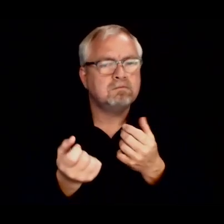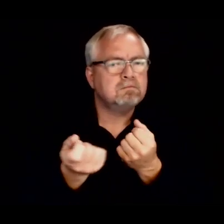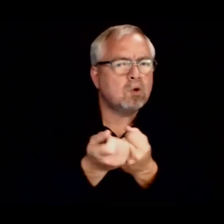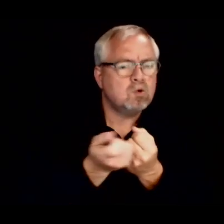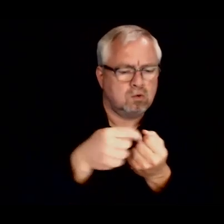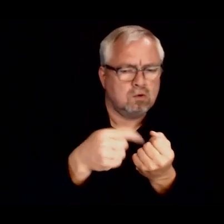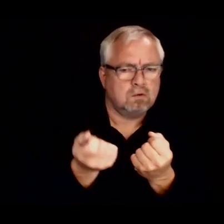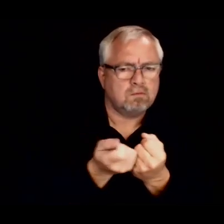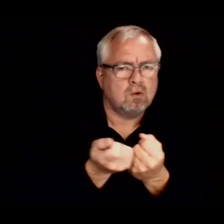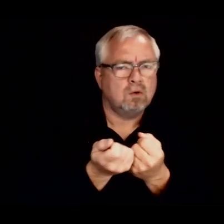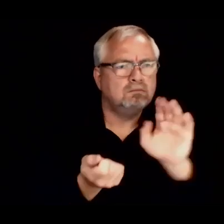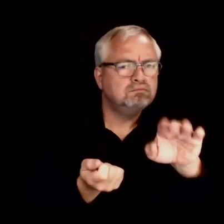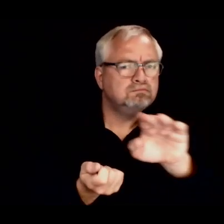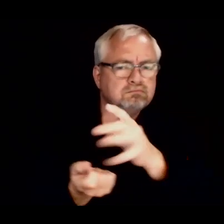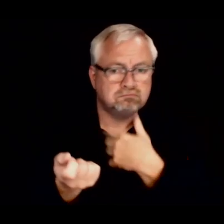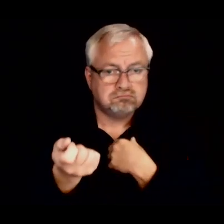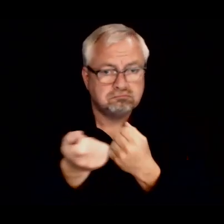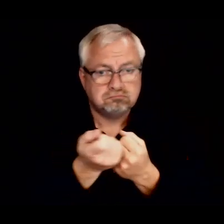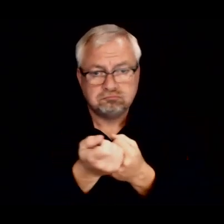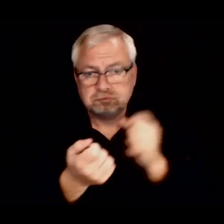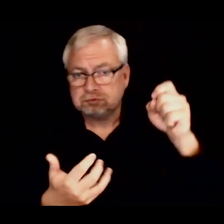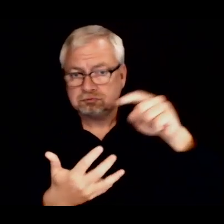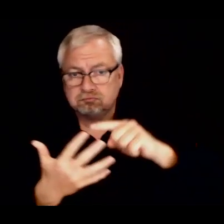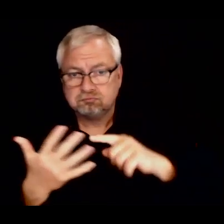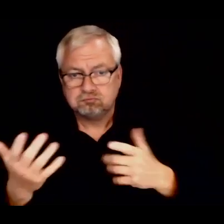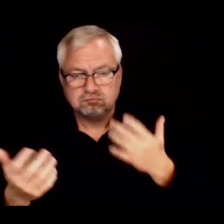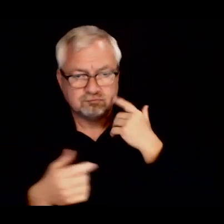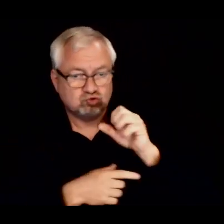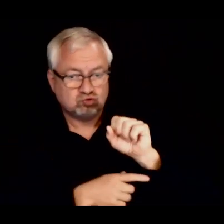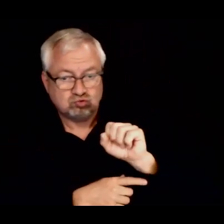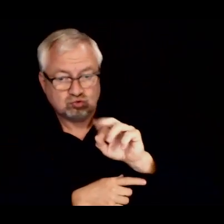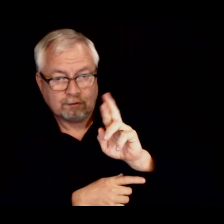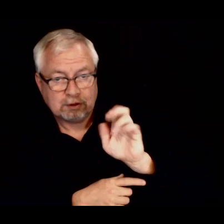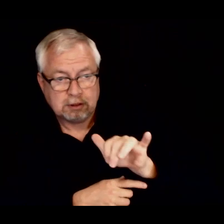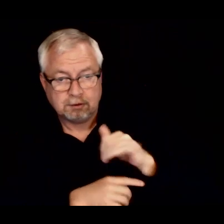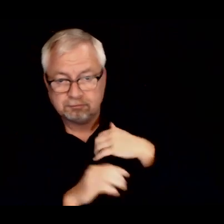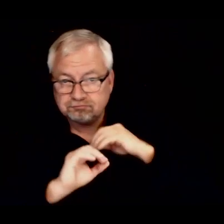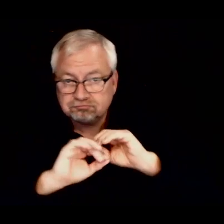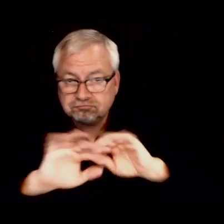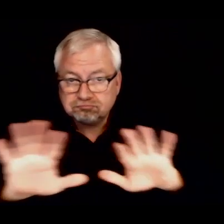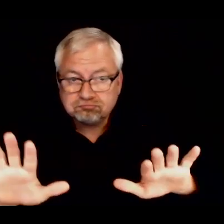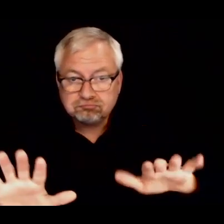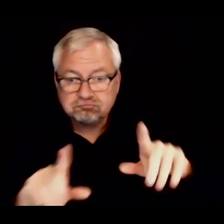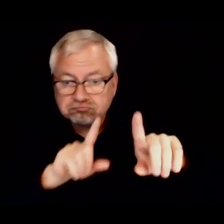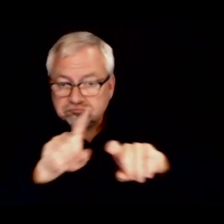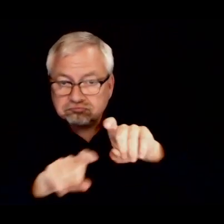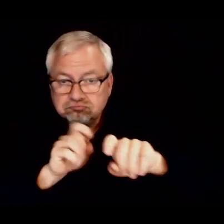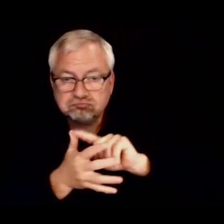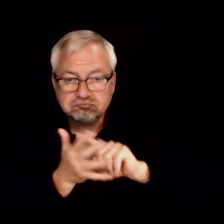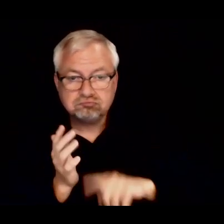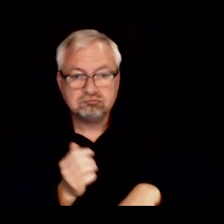are complaints or surveys for those facilities, those are public on the MDH website.